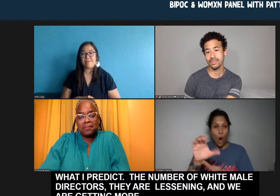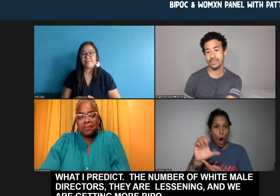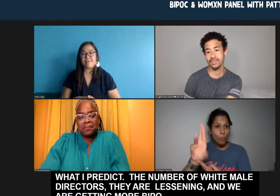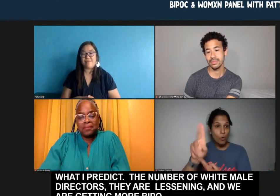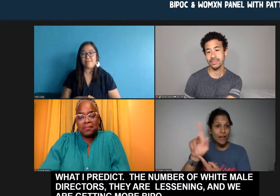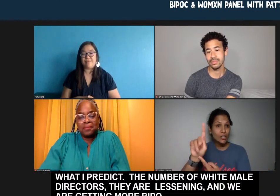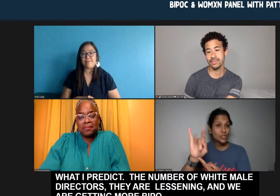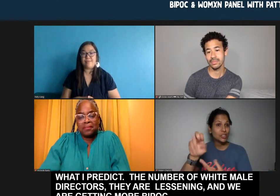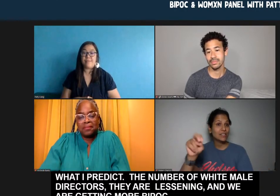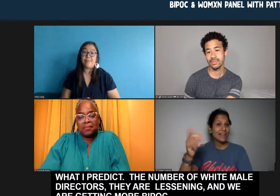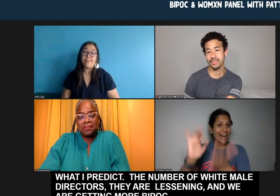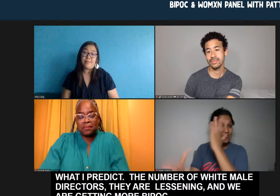it's very interesting.